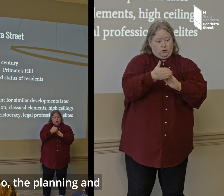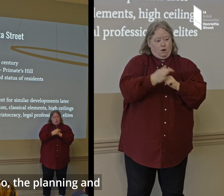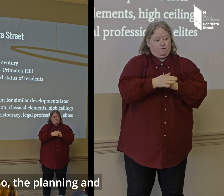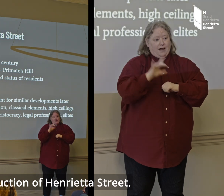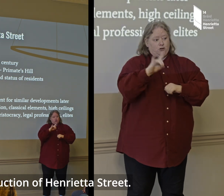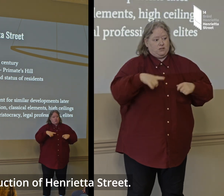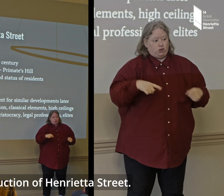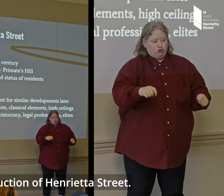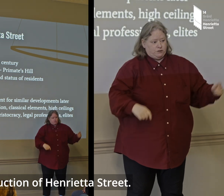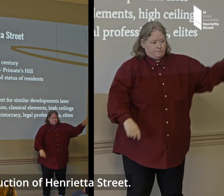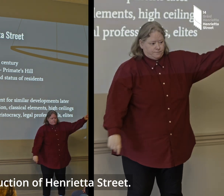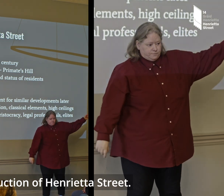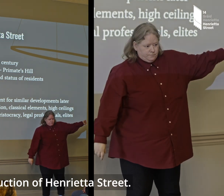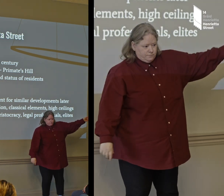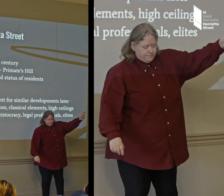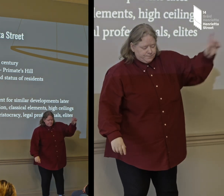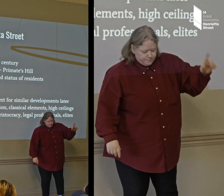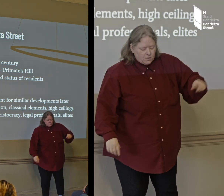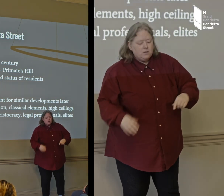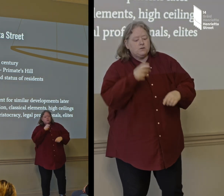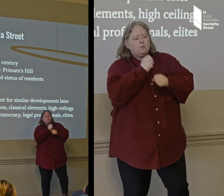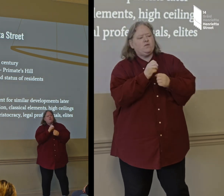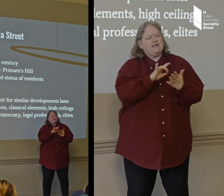the planning and construction of Henrietta Street.